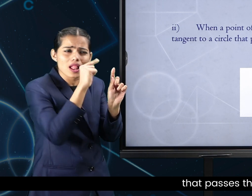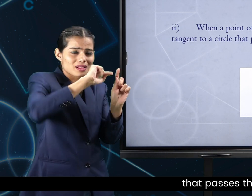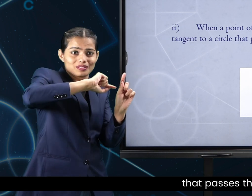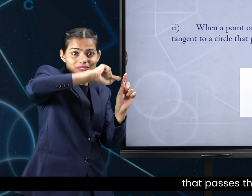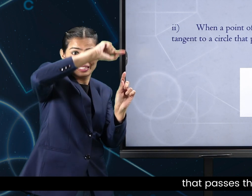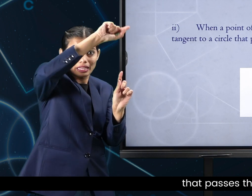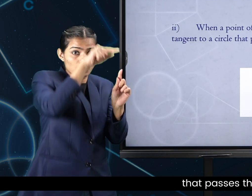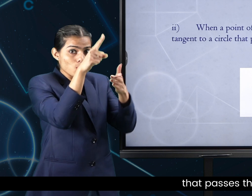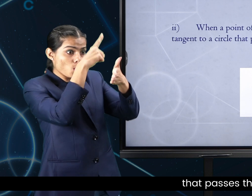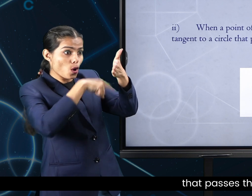it.